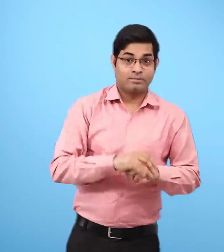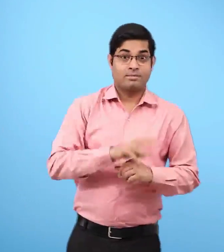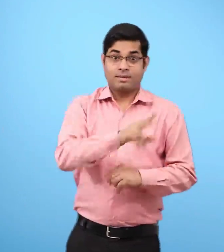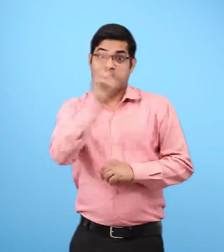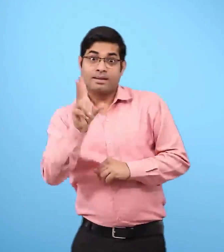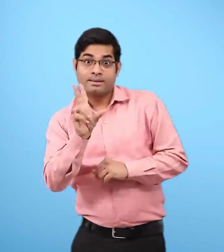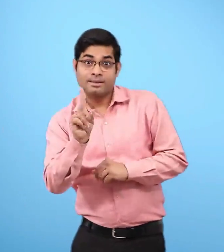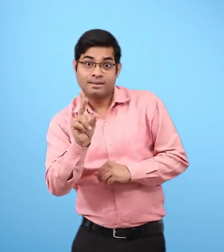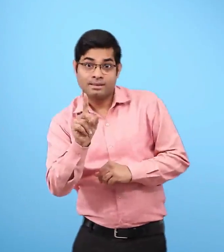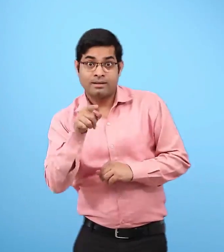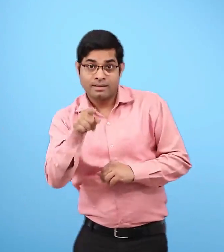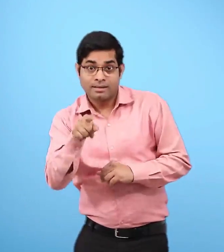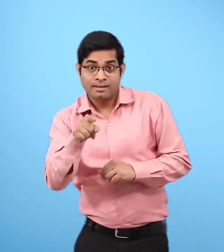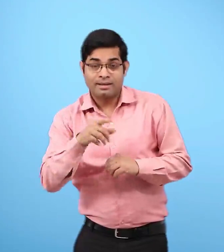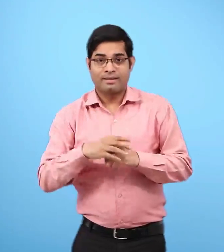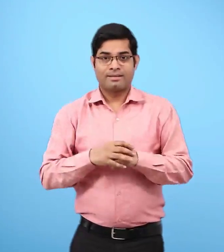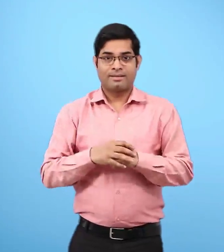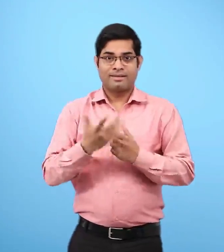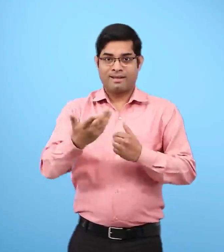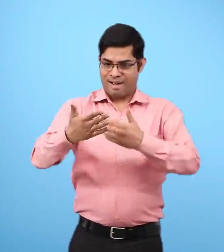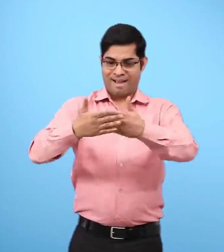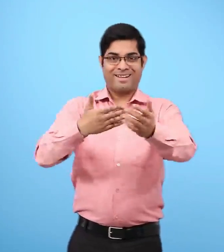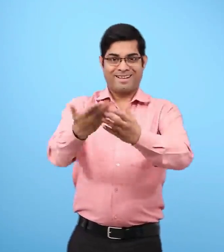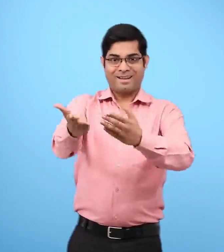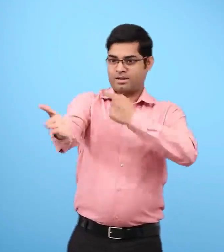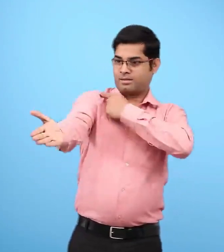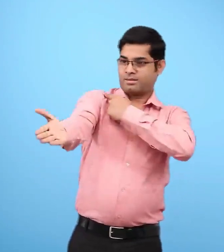Stick 2 is as long as your arm.